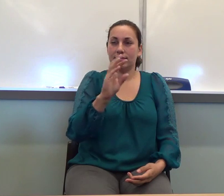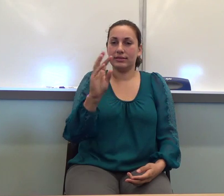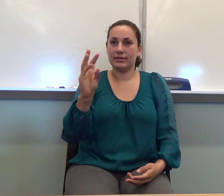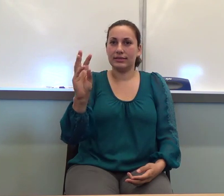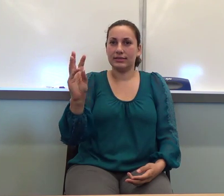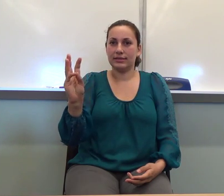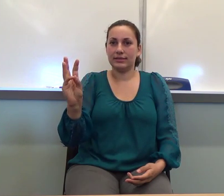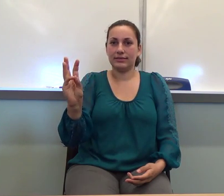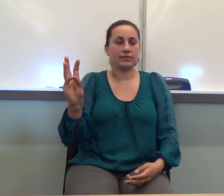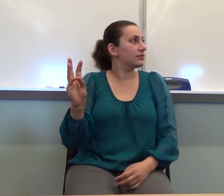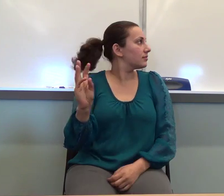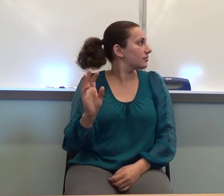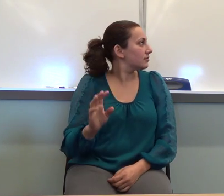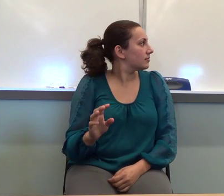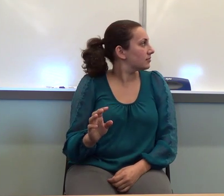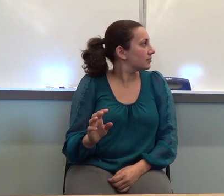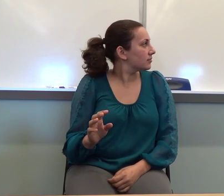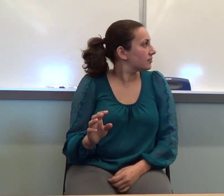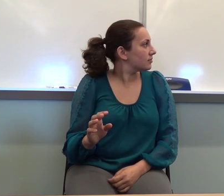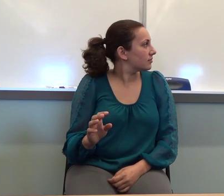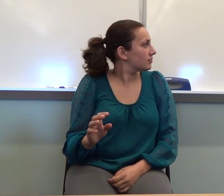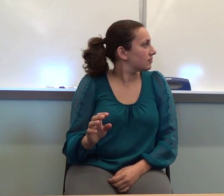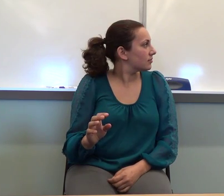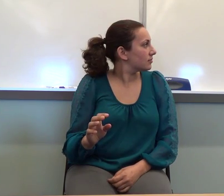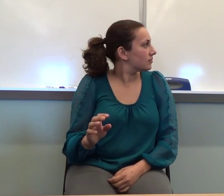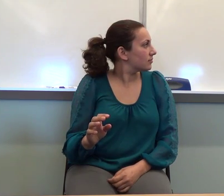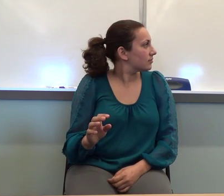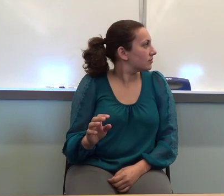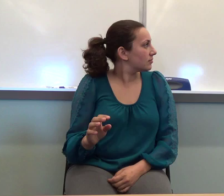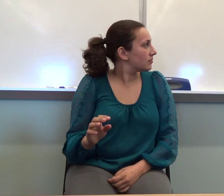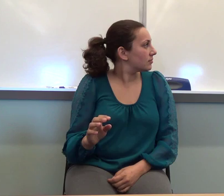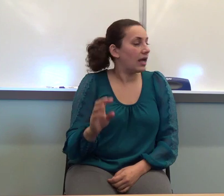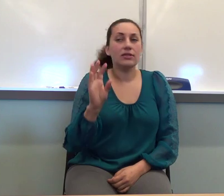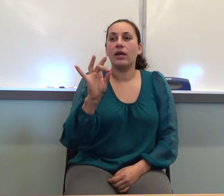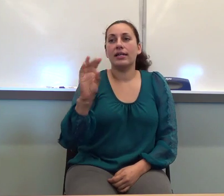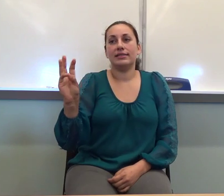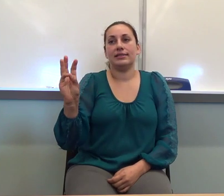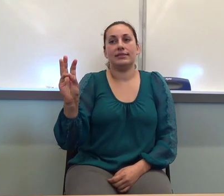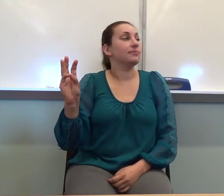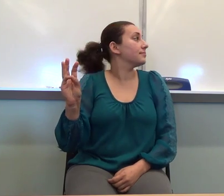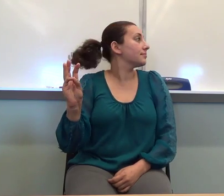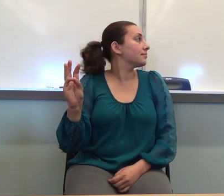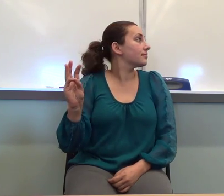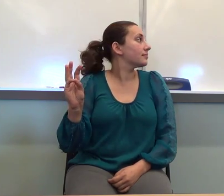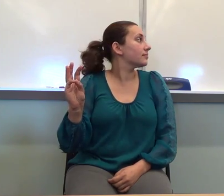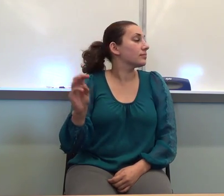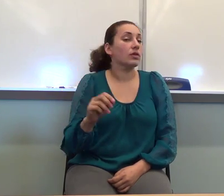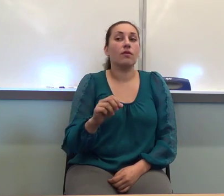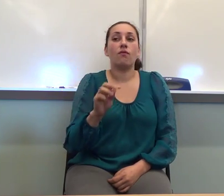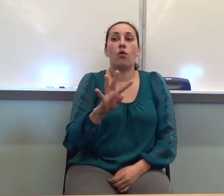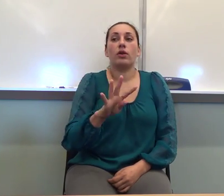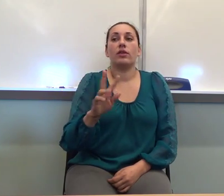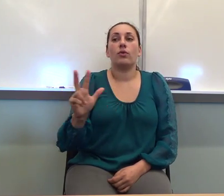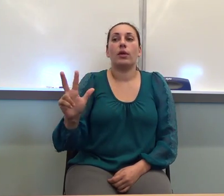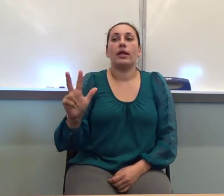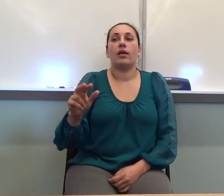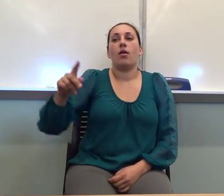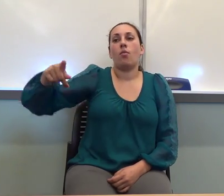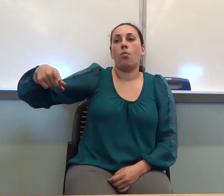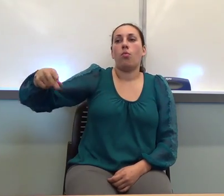Okay, and this is a 2 and 43. Now, is 43 prime? That's Well, you're going to have to go back on that one. It's 78,